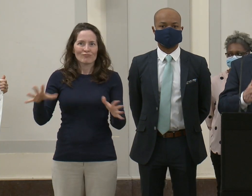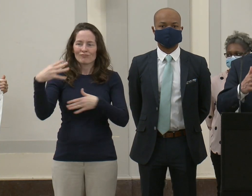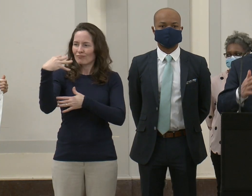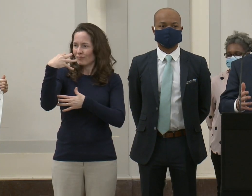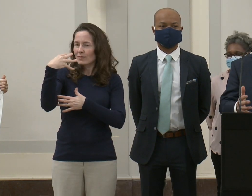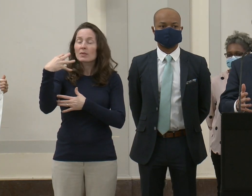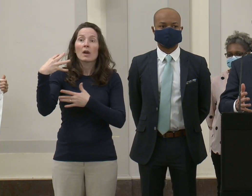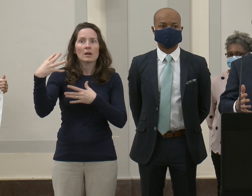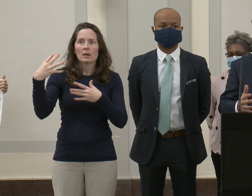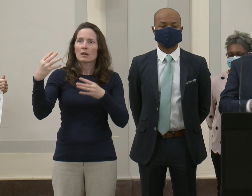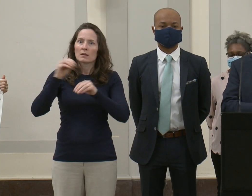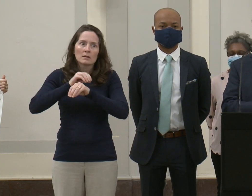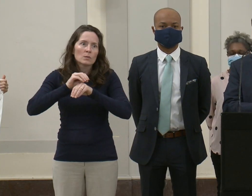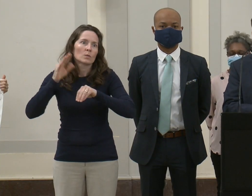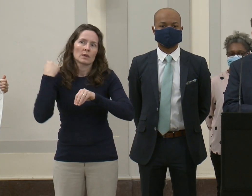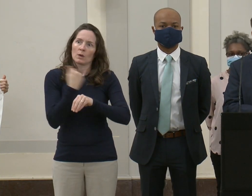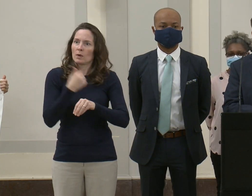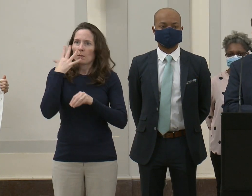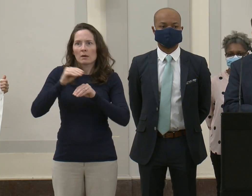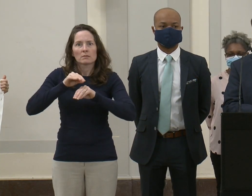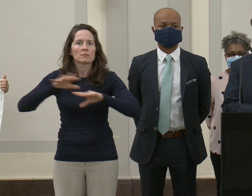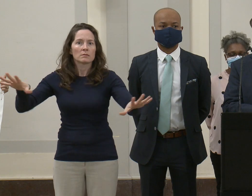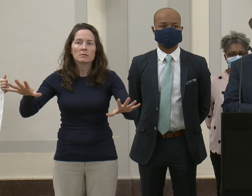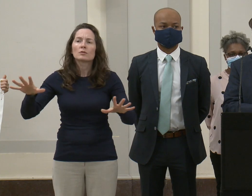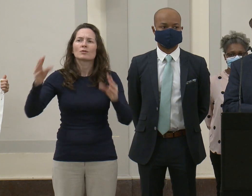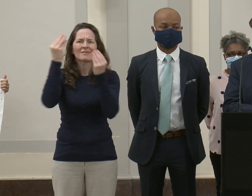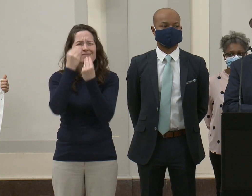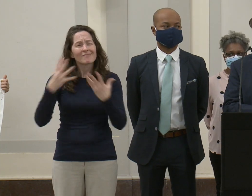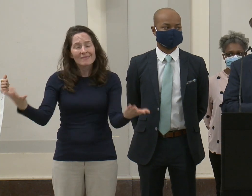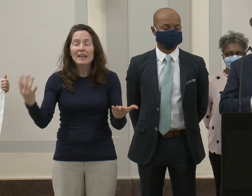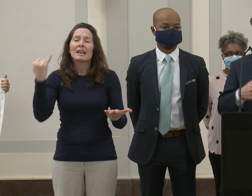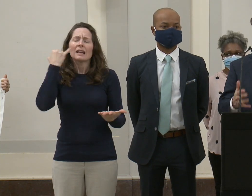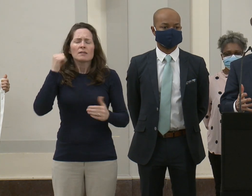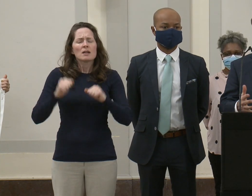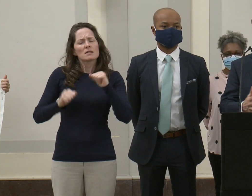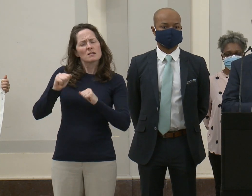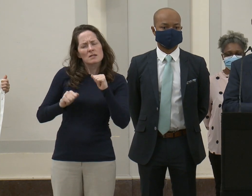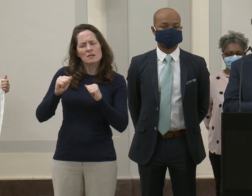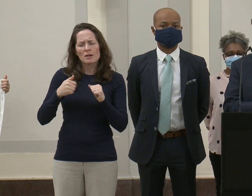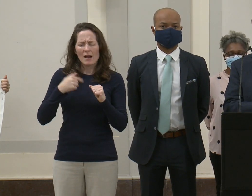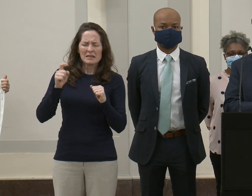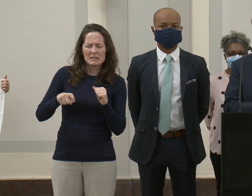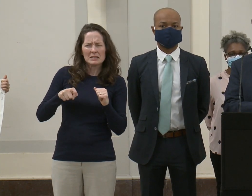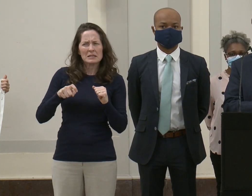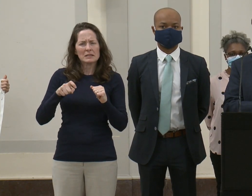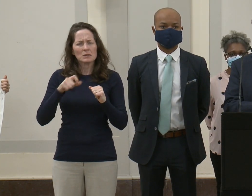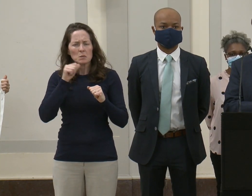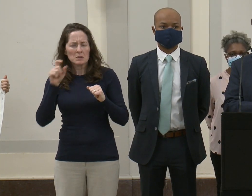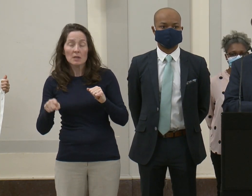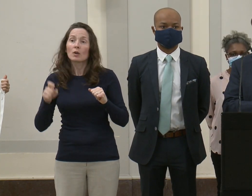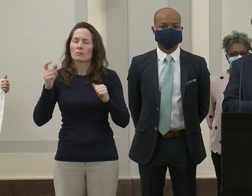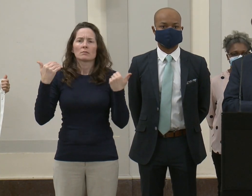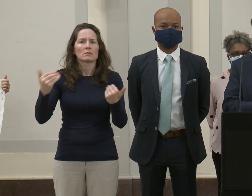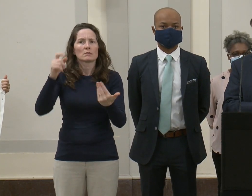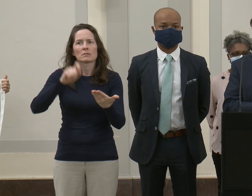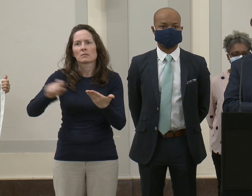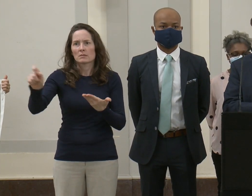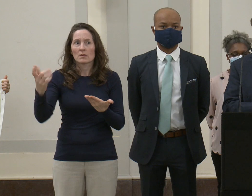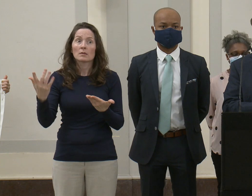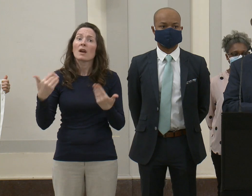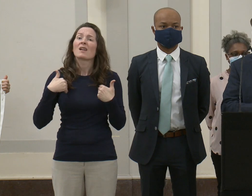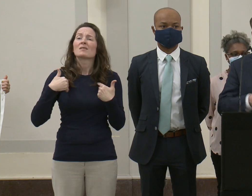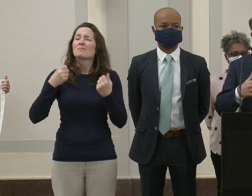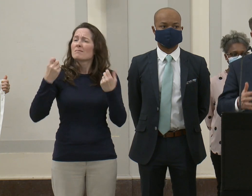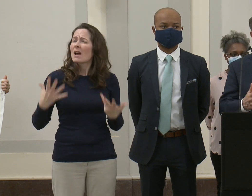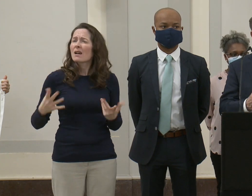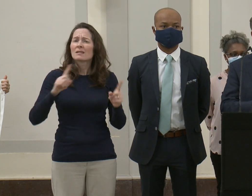know, check the box. And if you're uninsured, get yourself insured. There are many new subsidies that President Joe Biden and Vice President